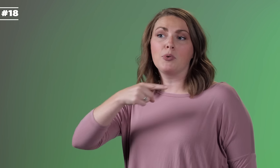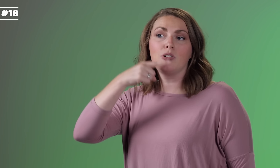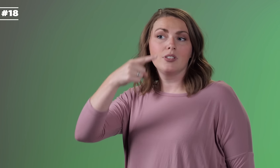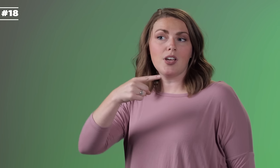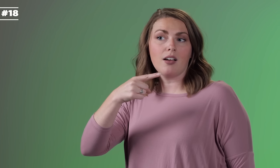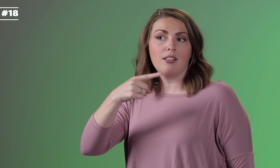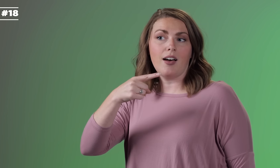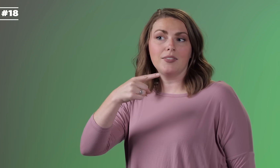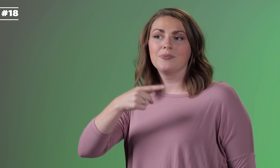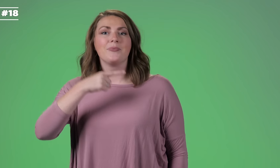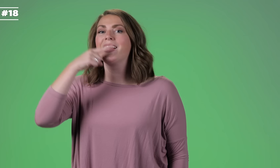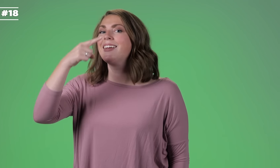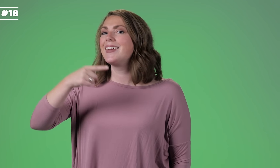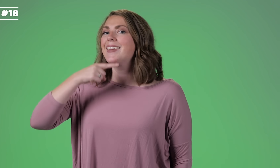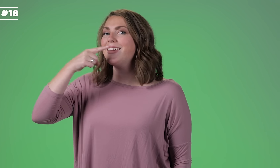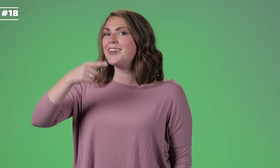people talk a lot. Hearing.